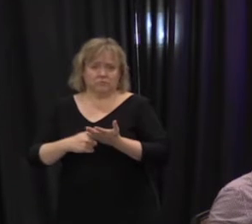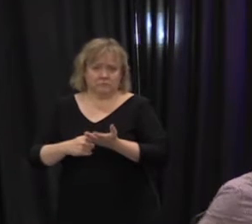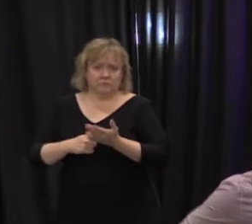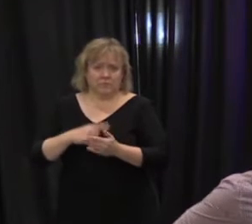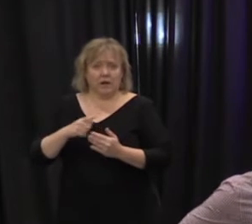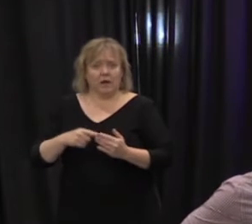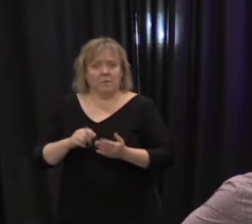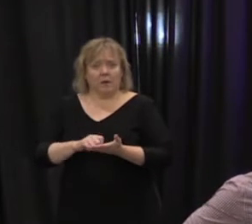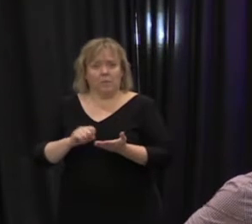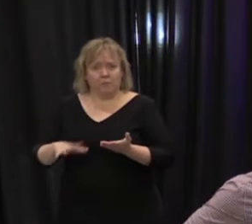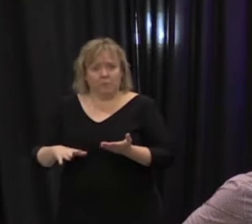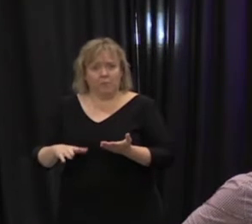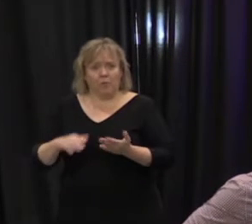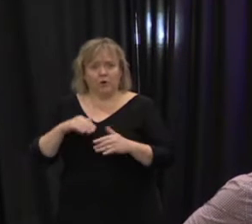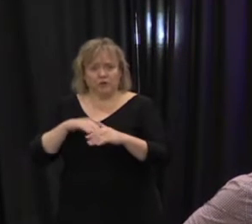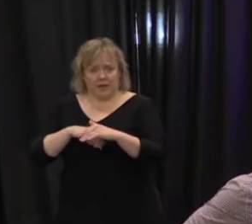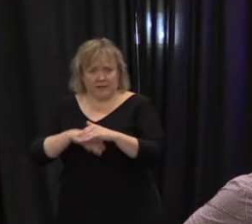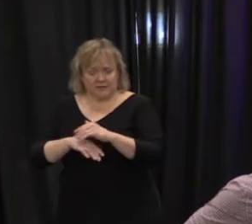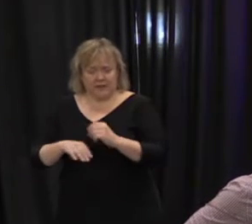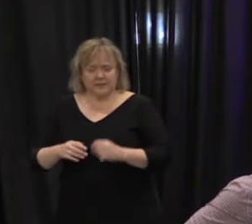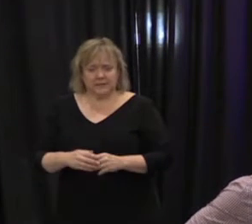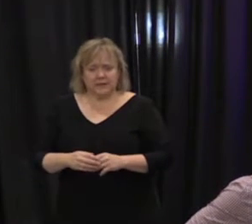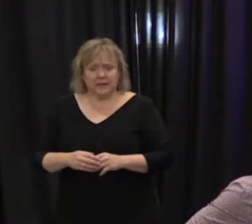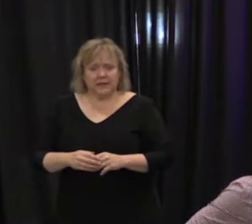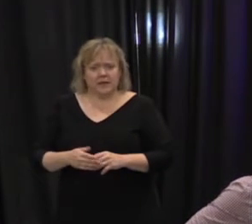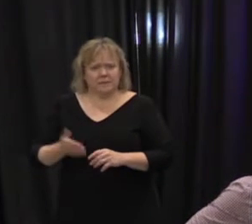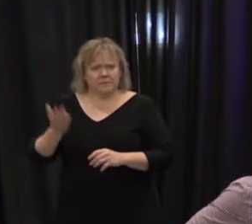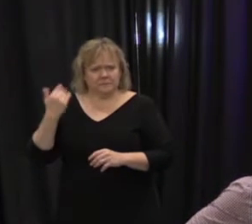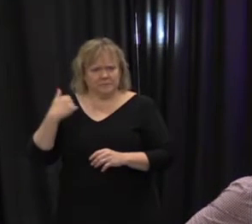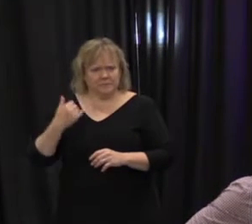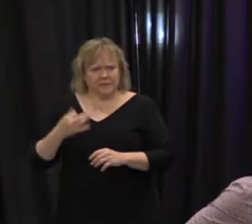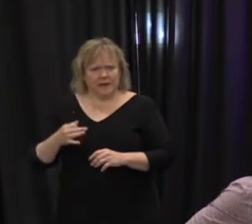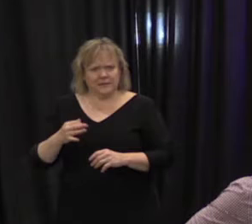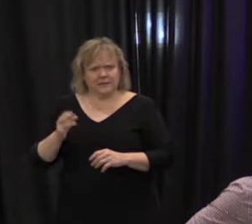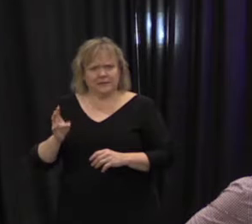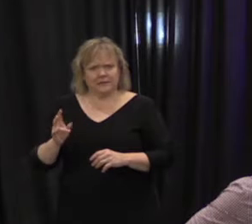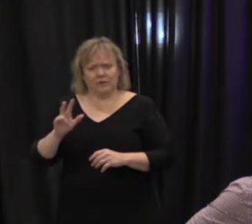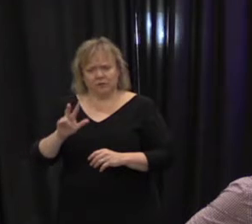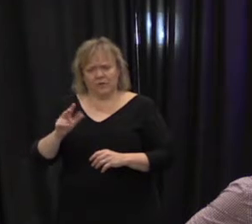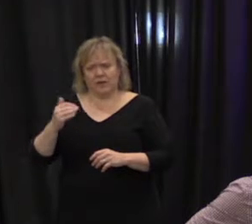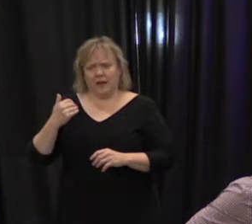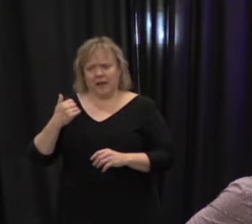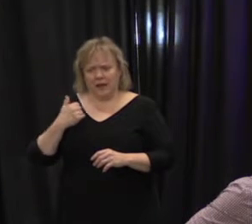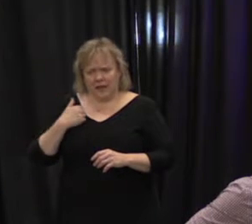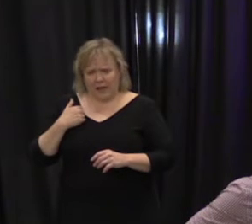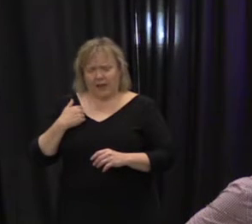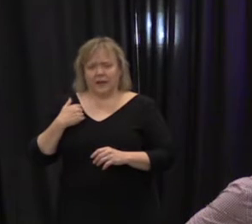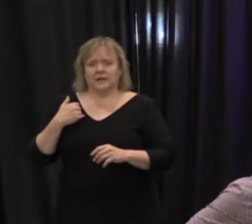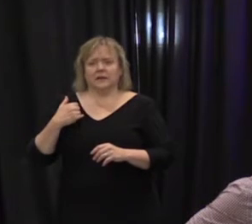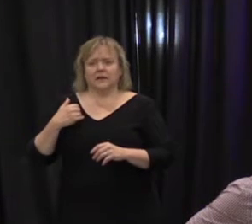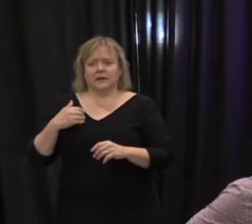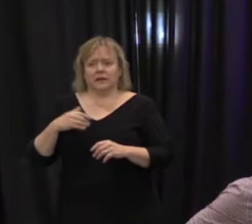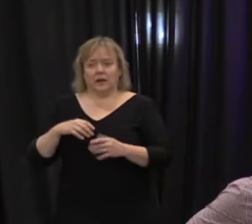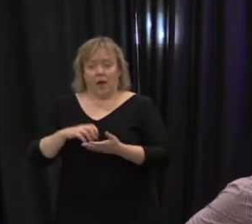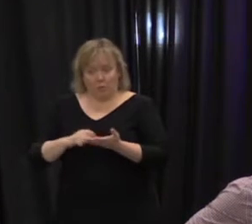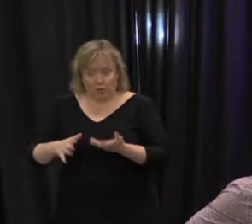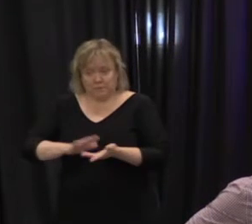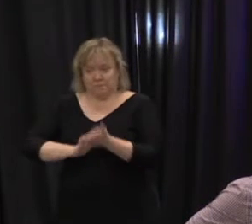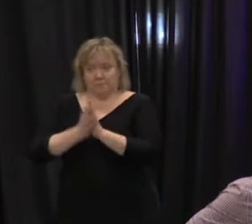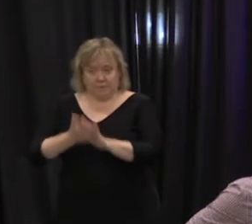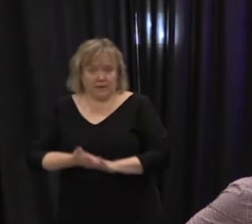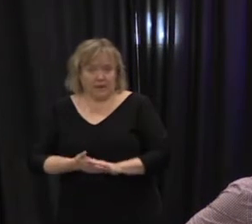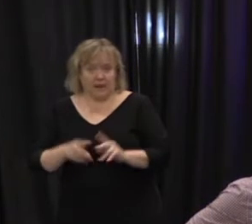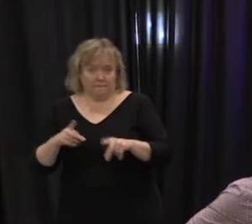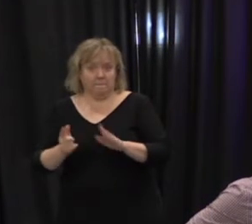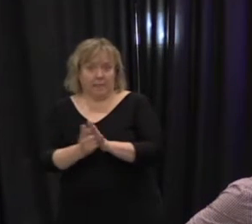became legal in 1973, it made abortion legal, but not necessarily accessible. And so we've been